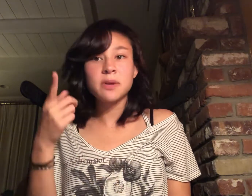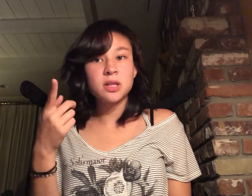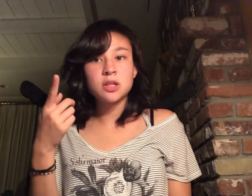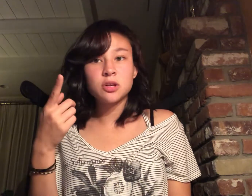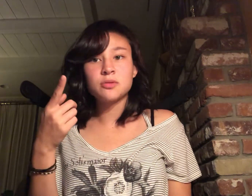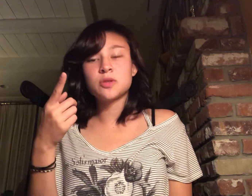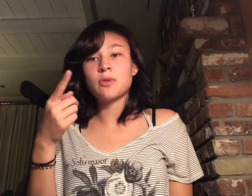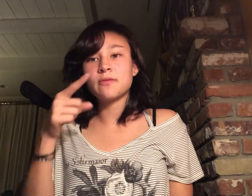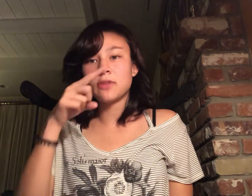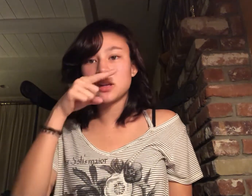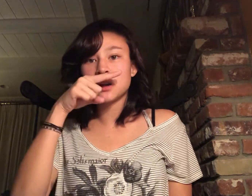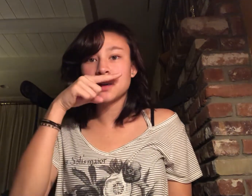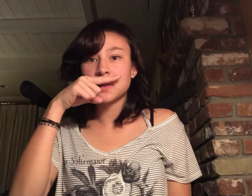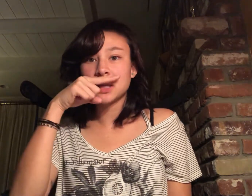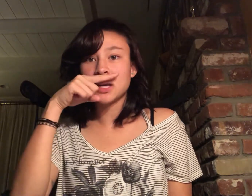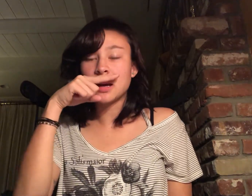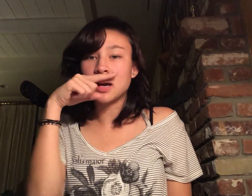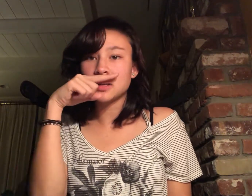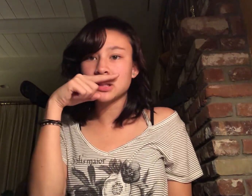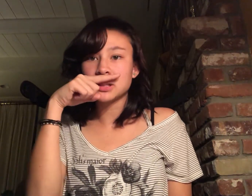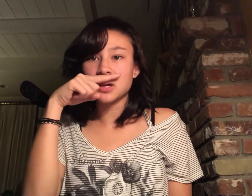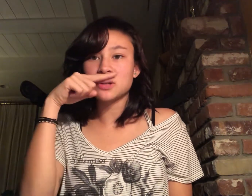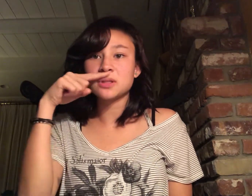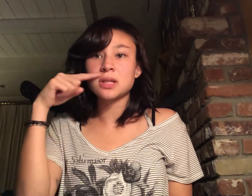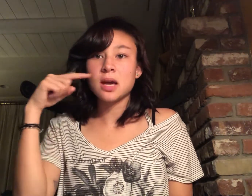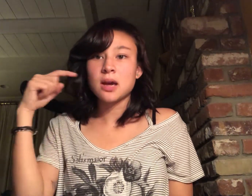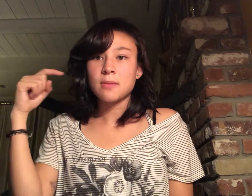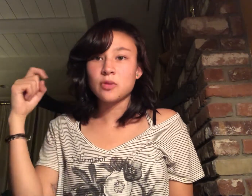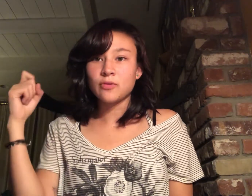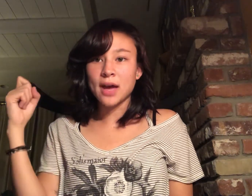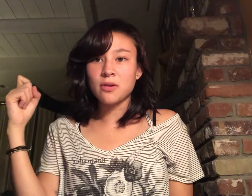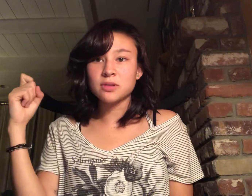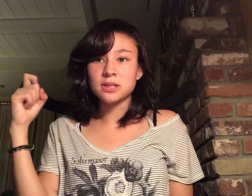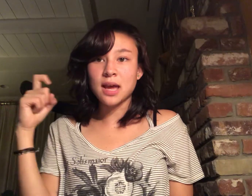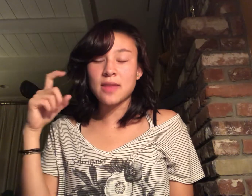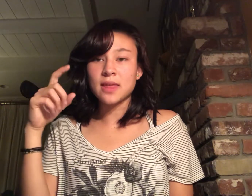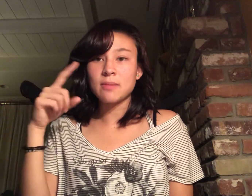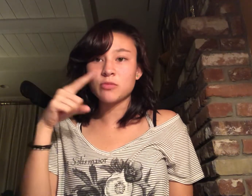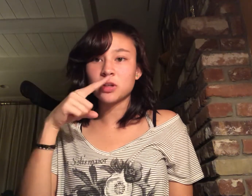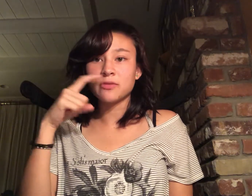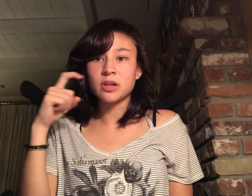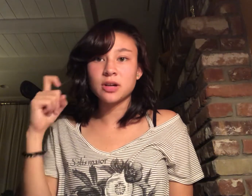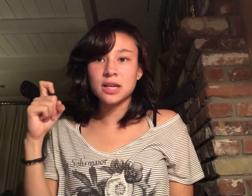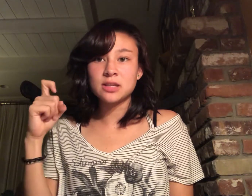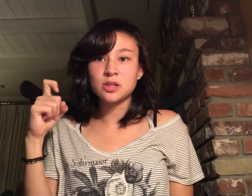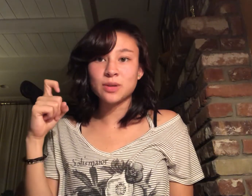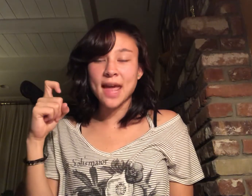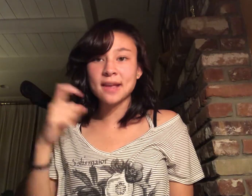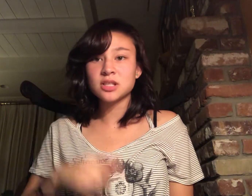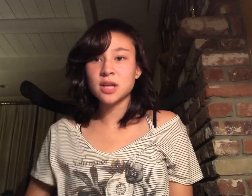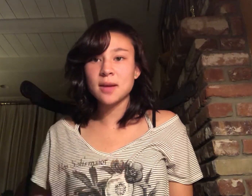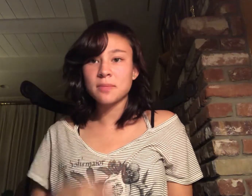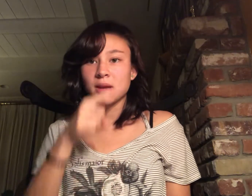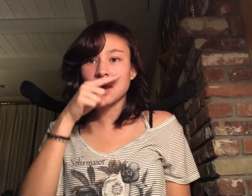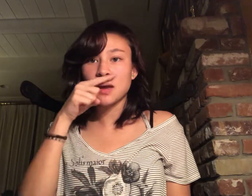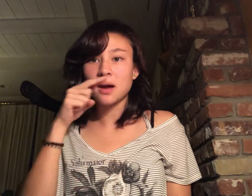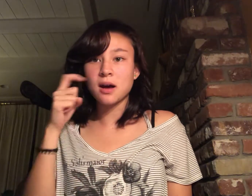typically used one finger. You put it under your nose, move out, and then bring your finger into an X shape.